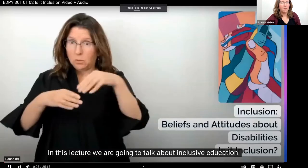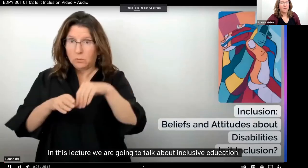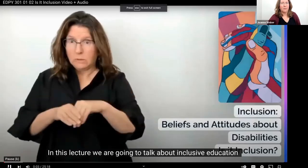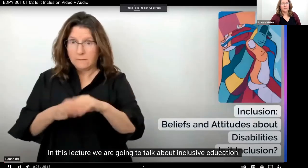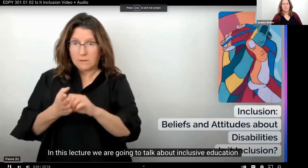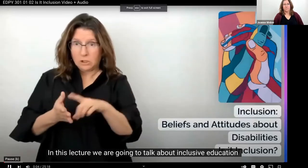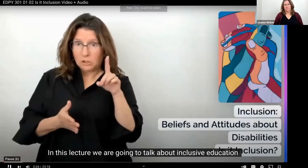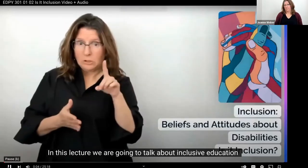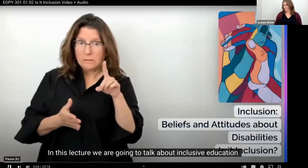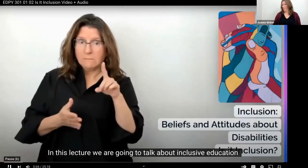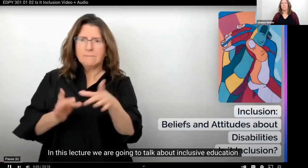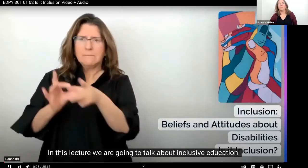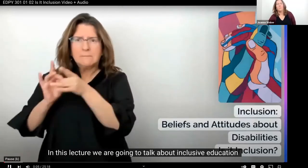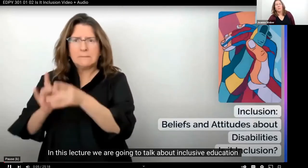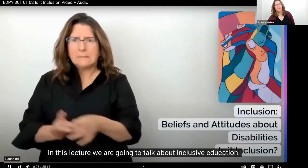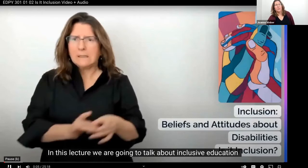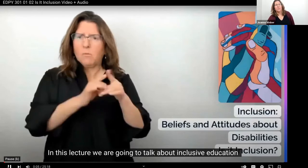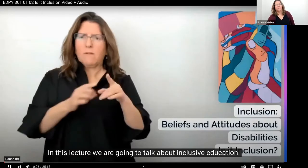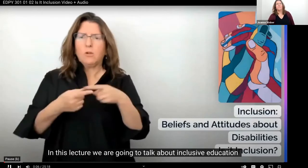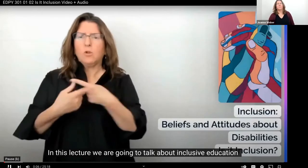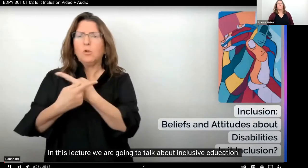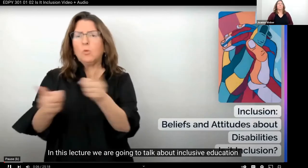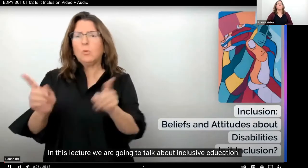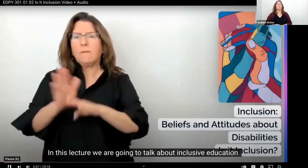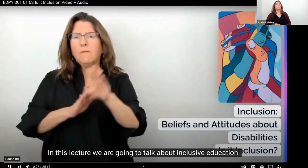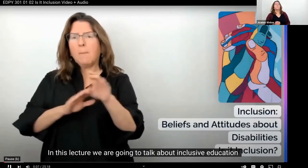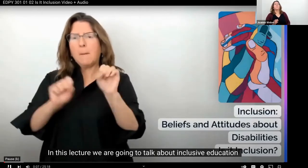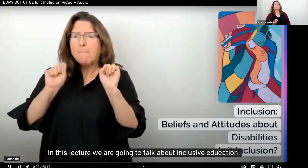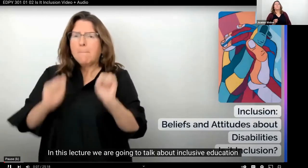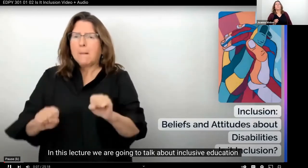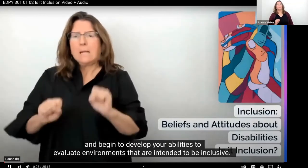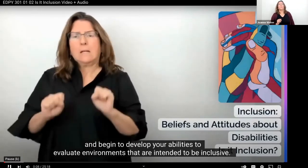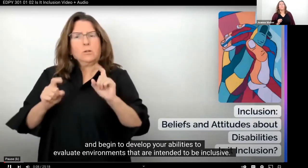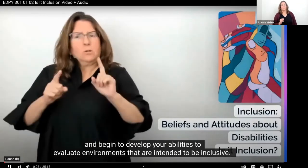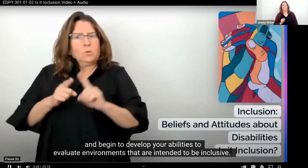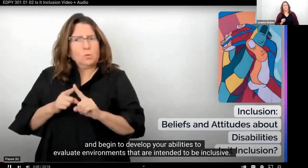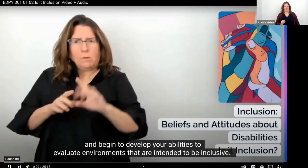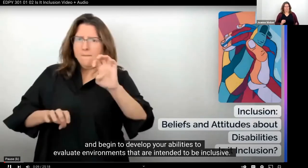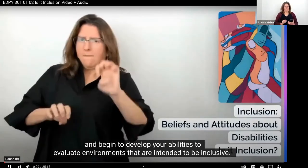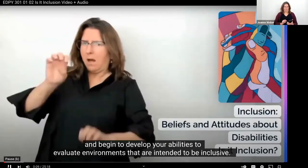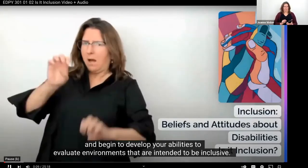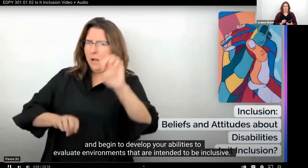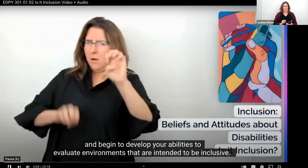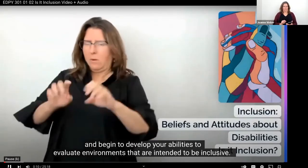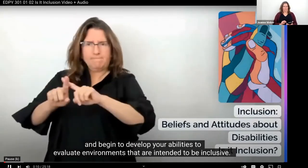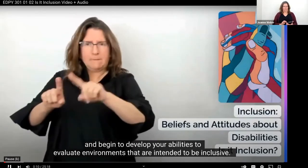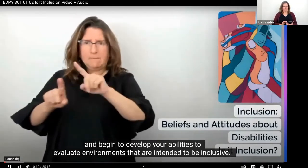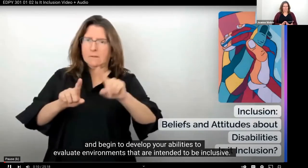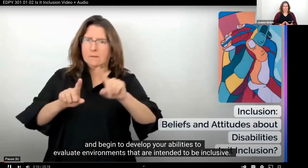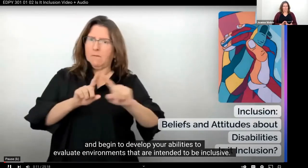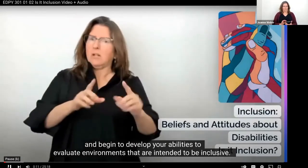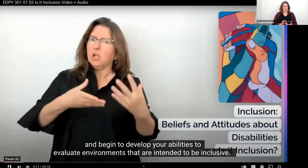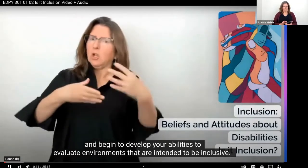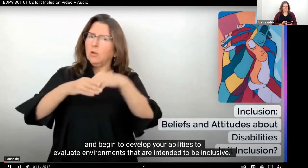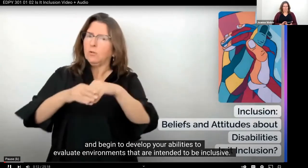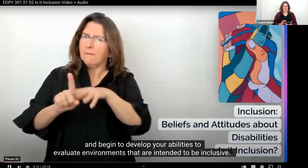I'm going to talk about inclusive education and begin to develop your abilities to evaluate environments